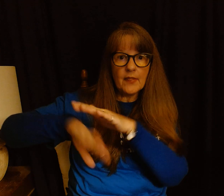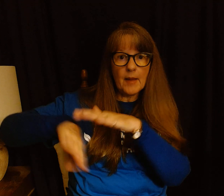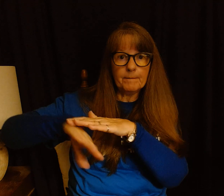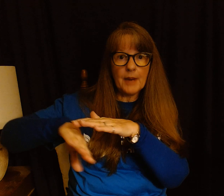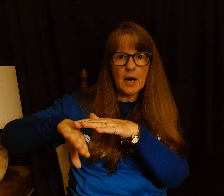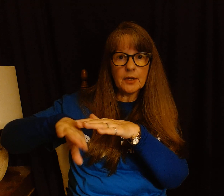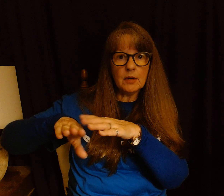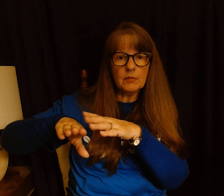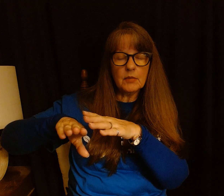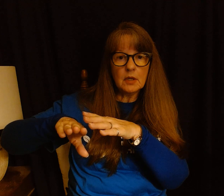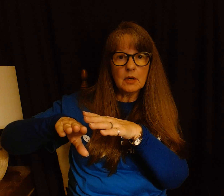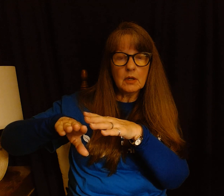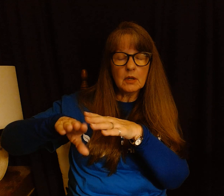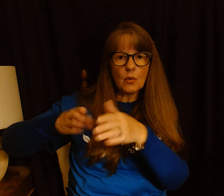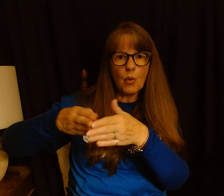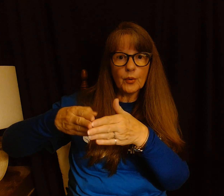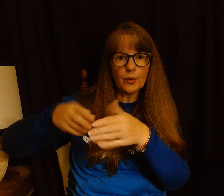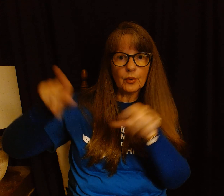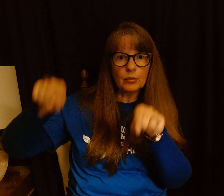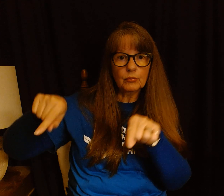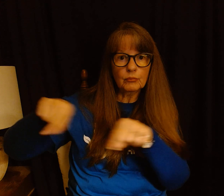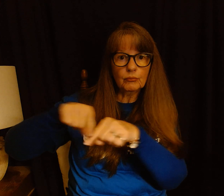that bottom corner.